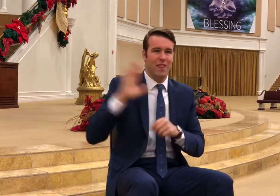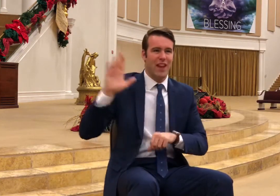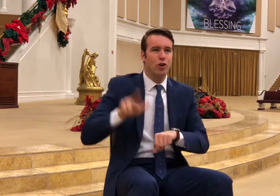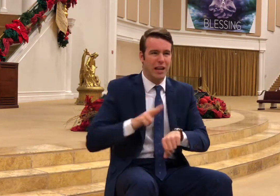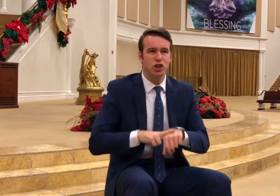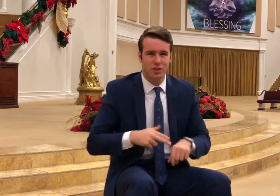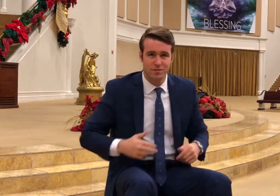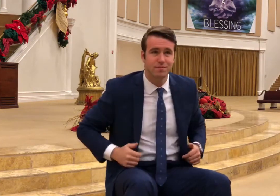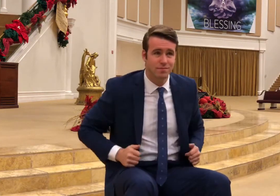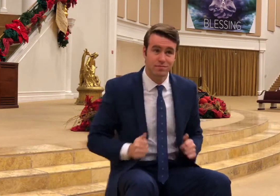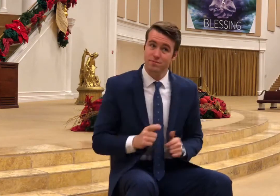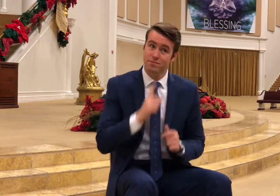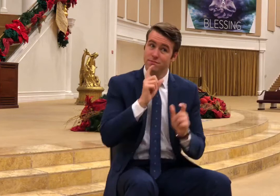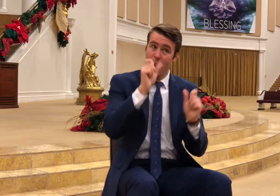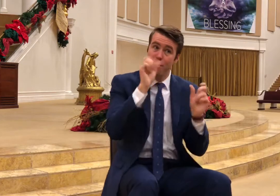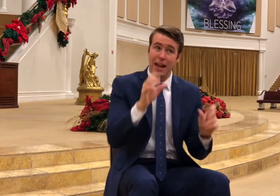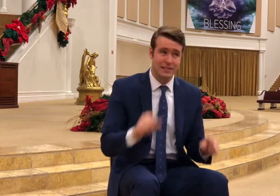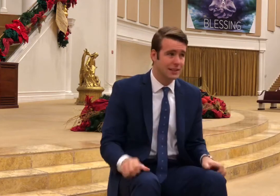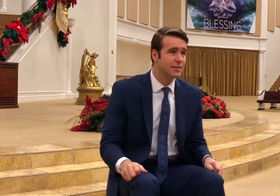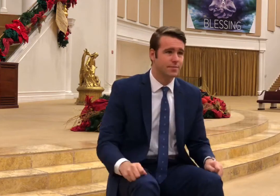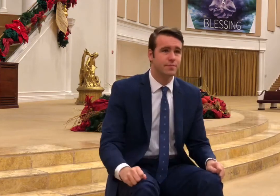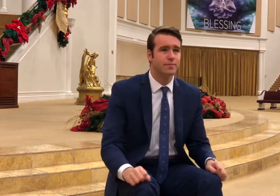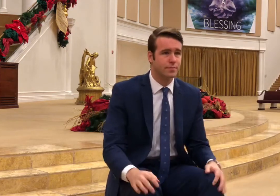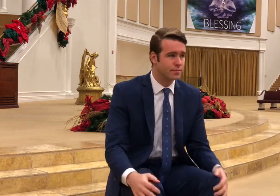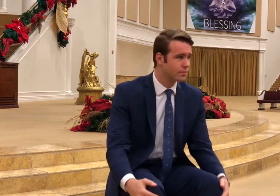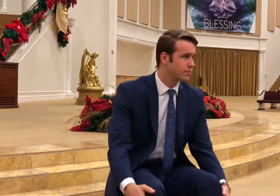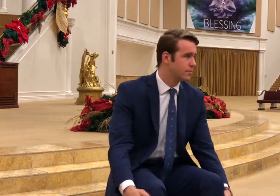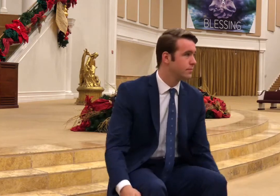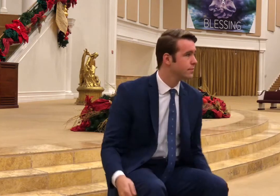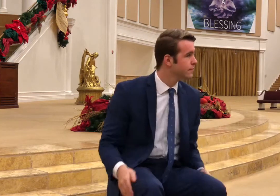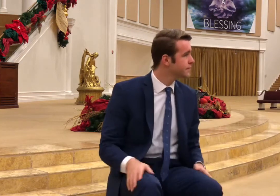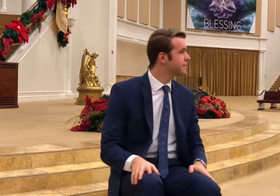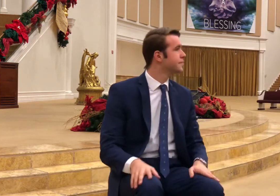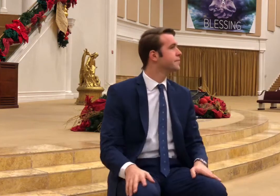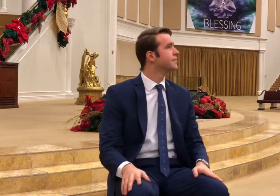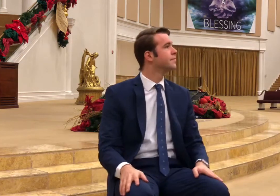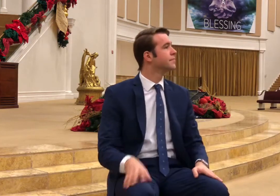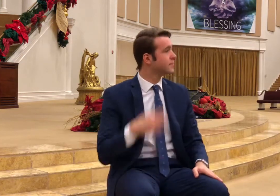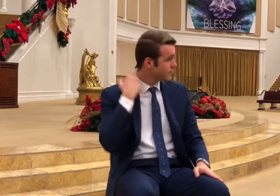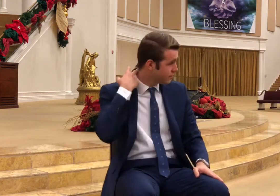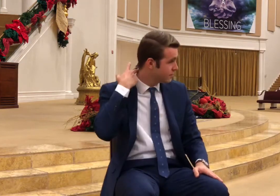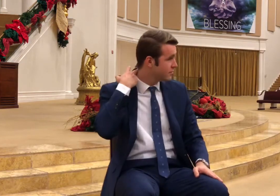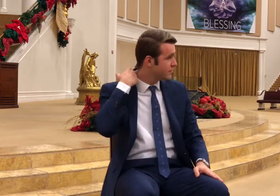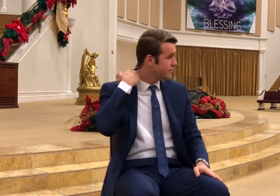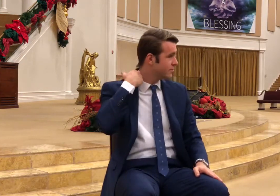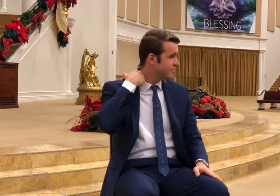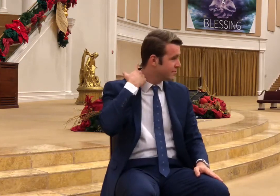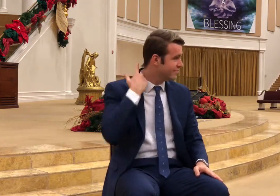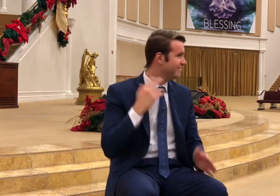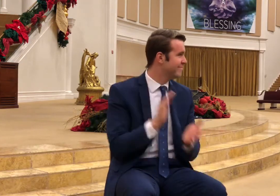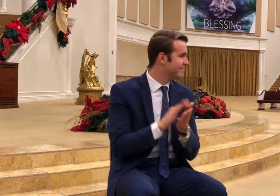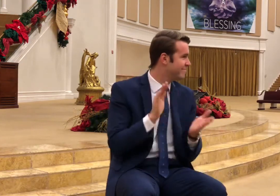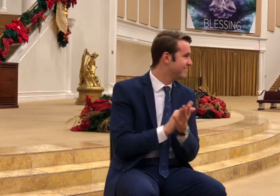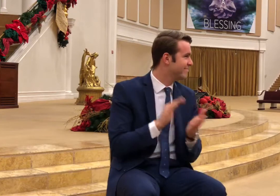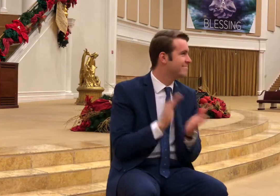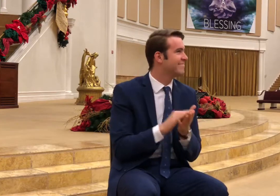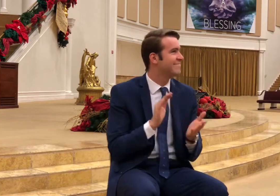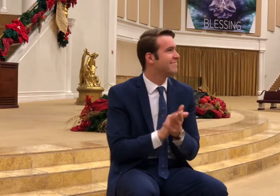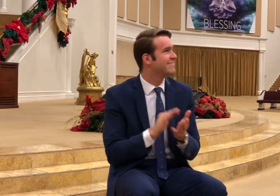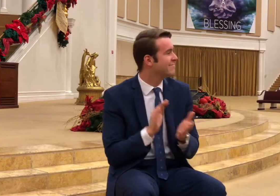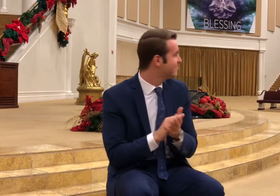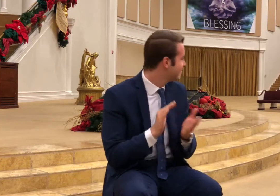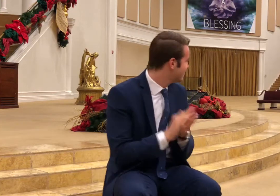nation. This is an amazing thing. It's an amazing thing. We're really, really excited about it.